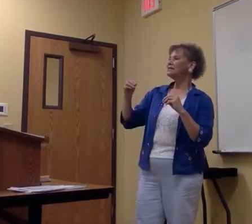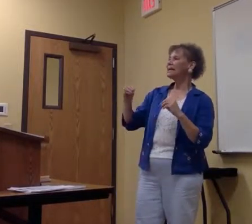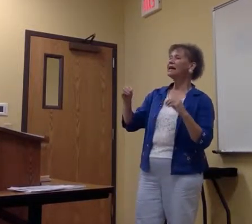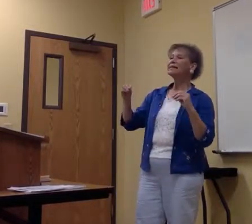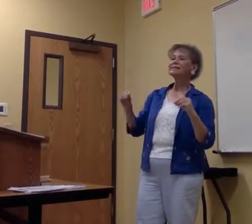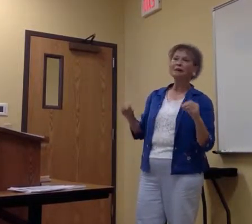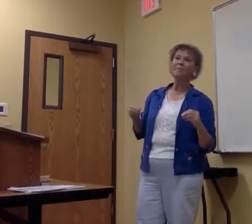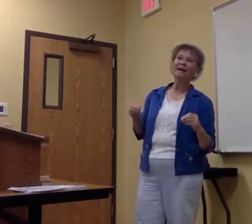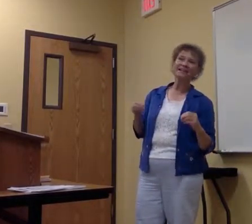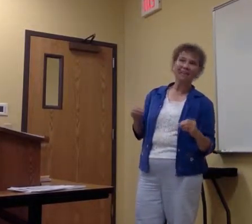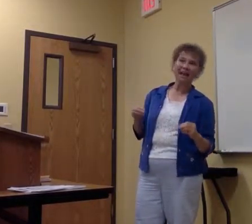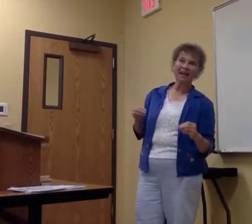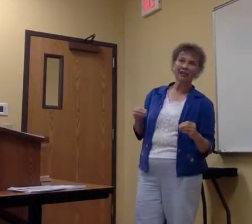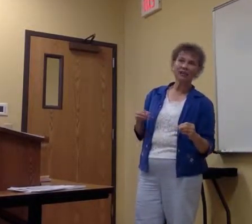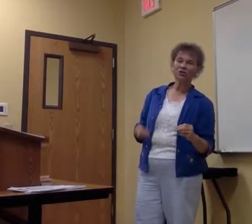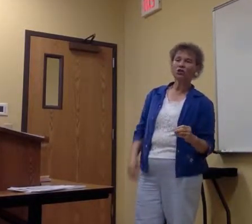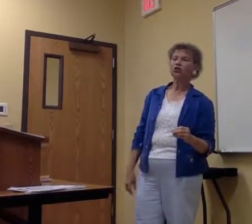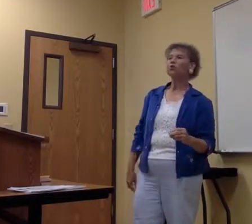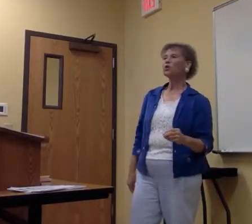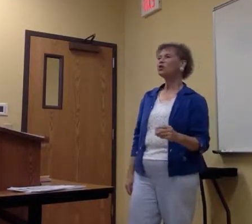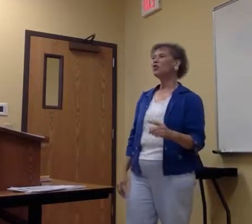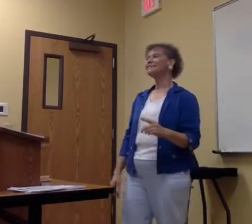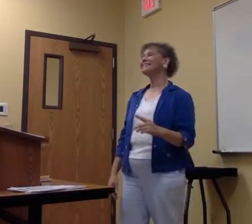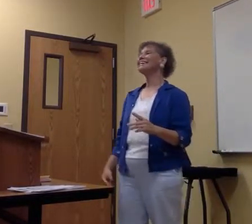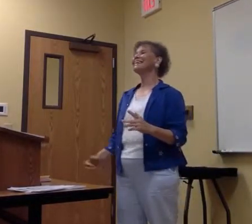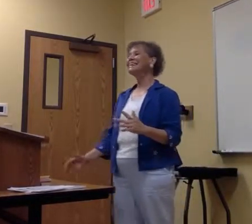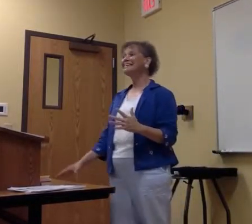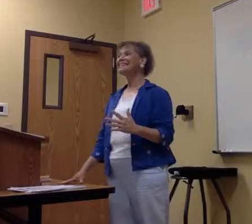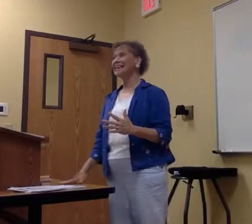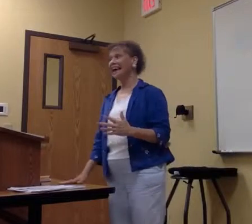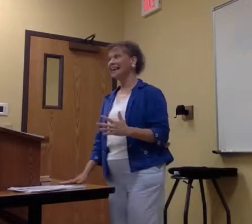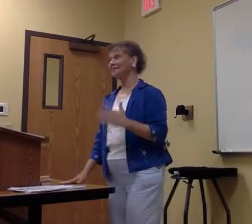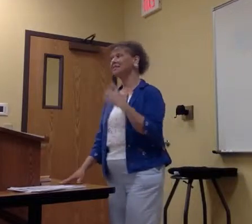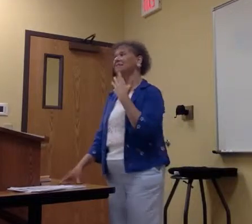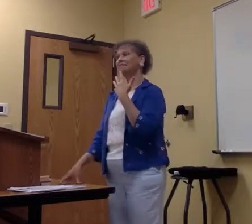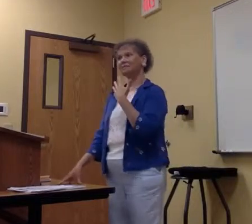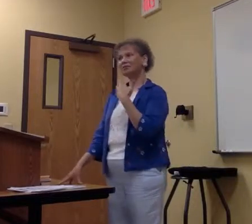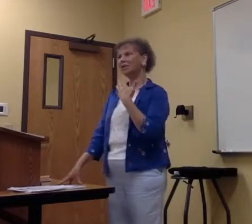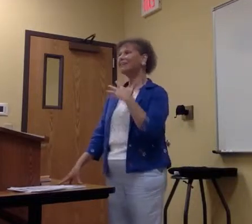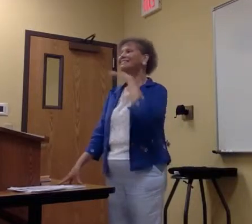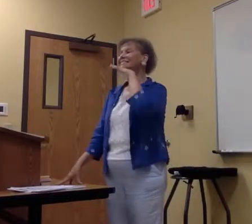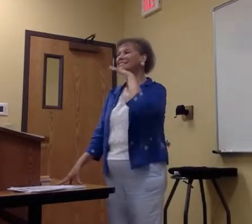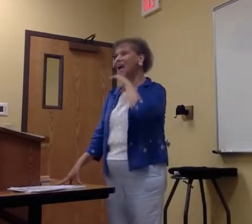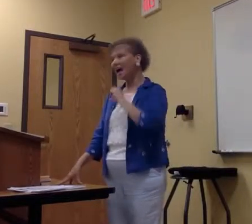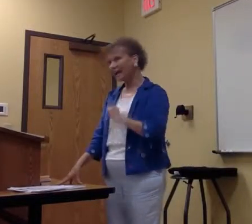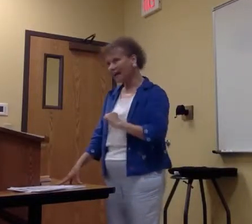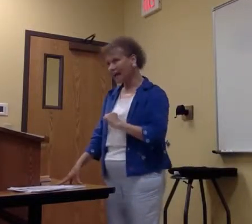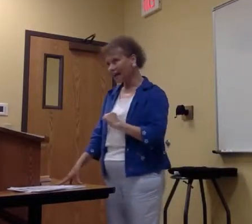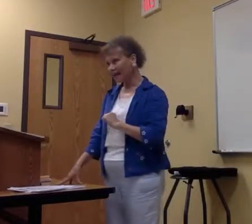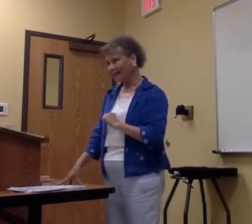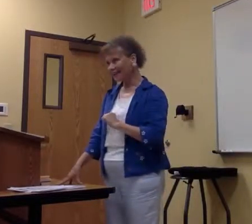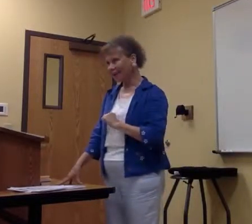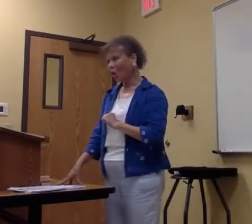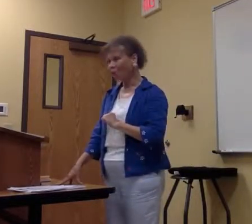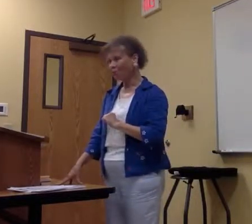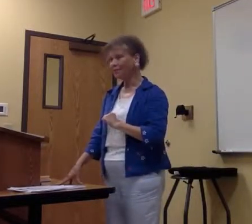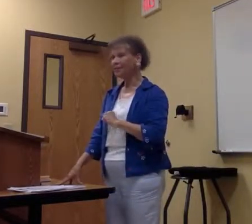age, you're going to indicate, you're not going to sign old, you're going to indicate it